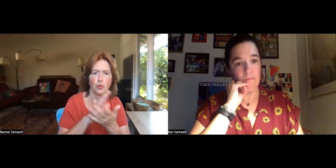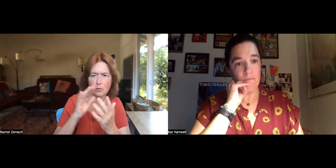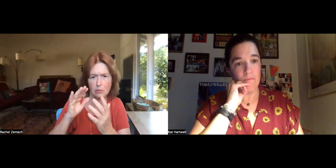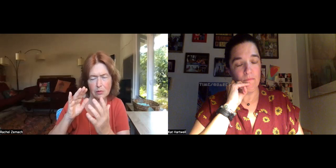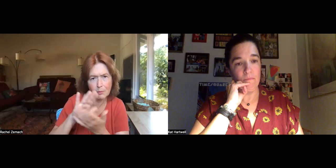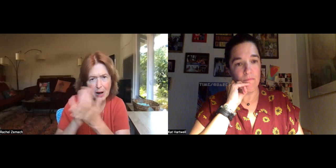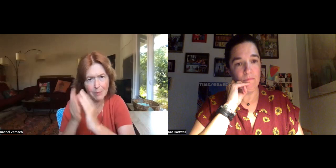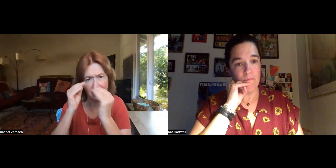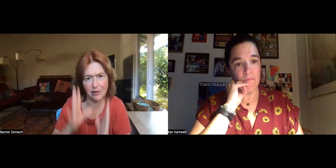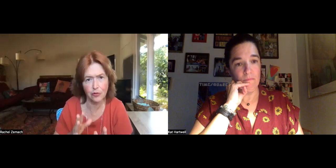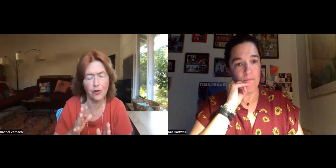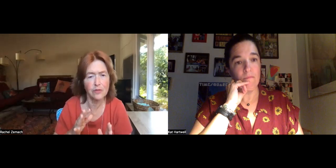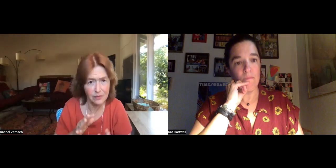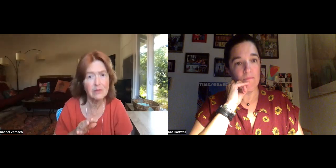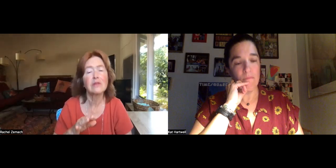to become a teacher.